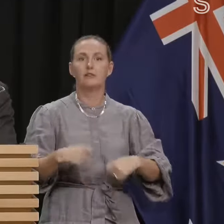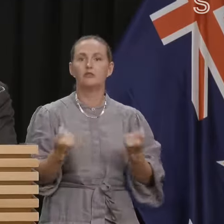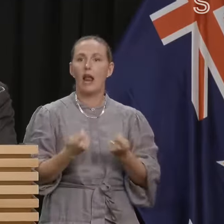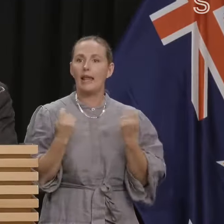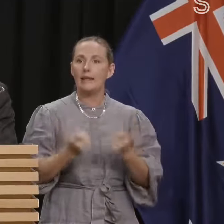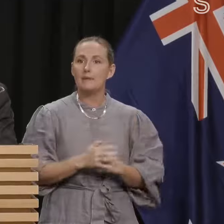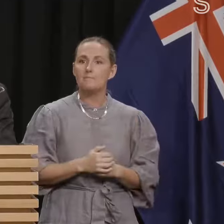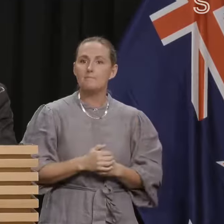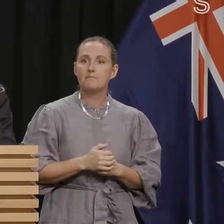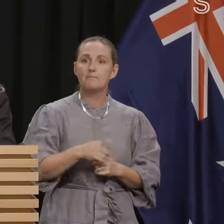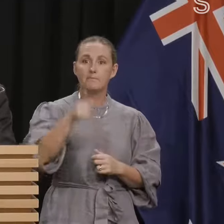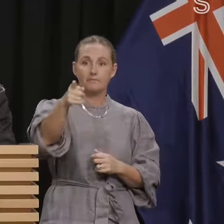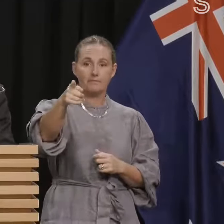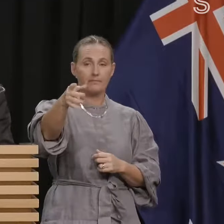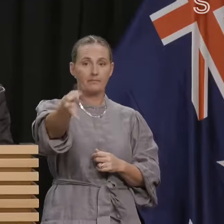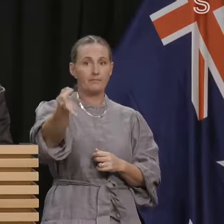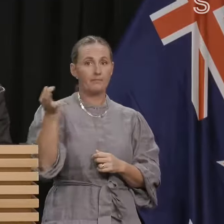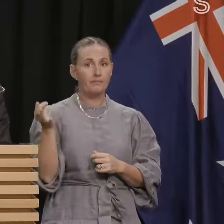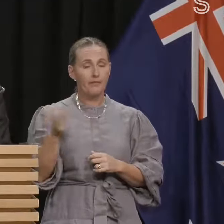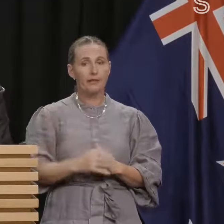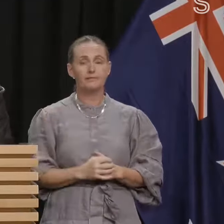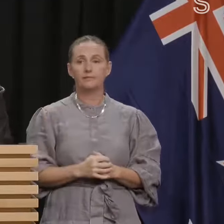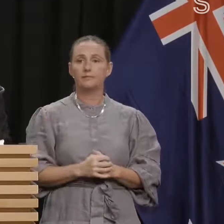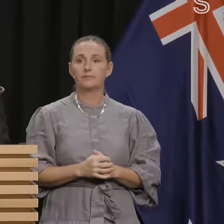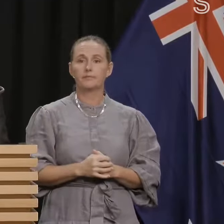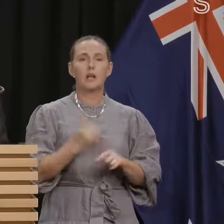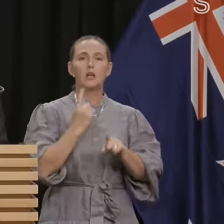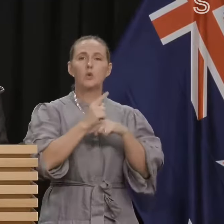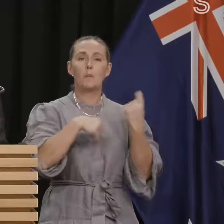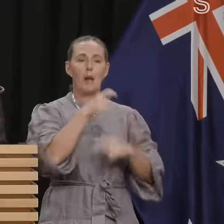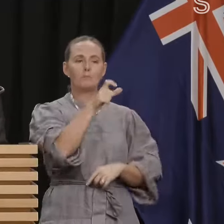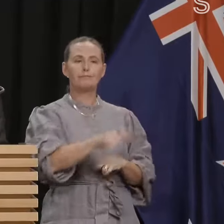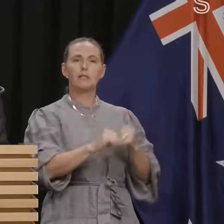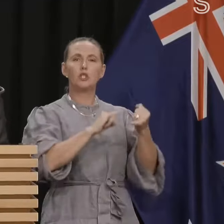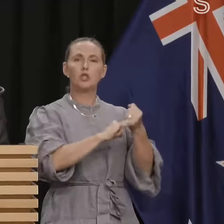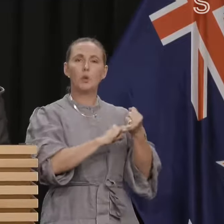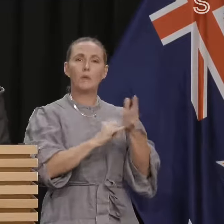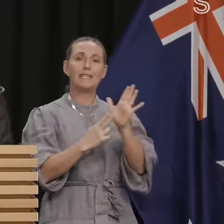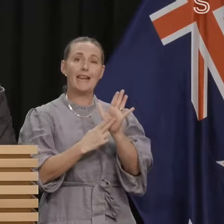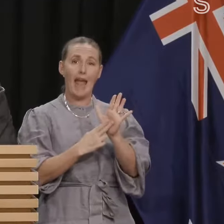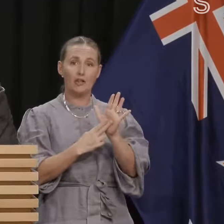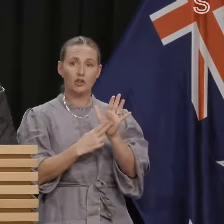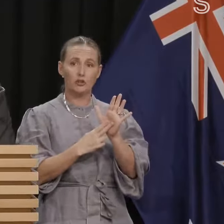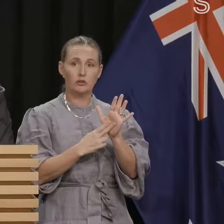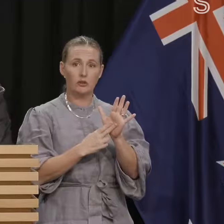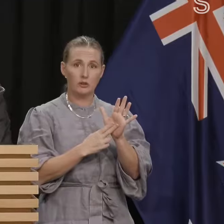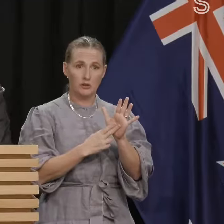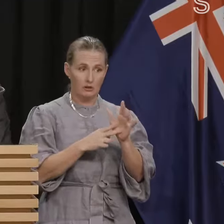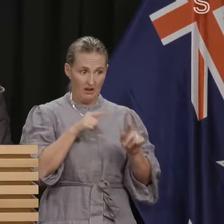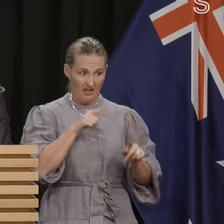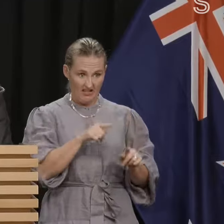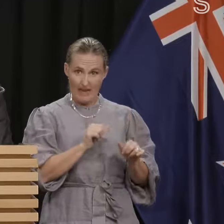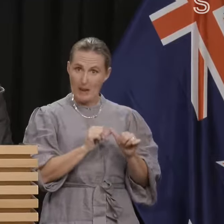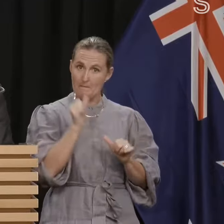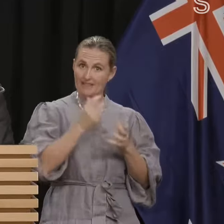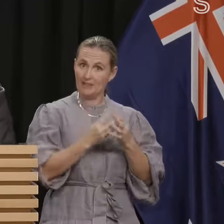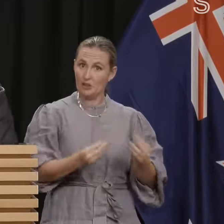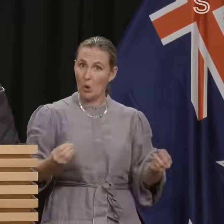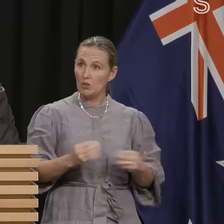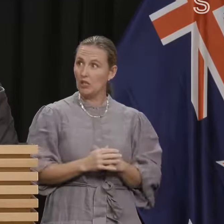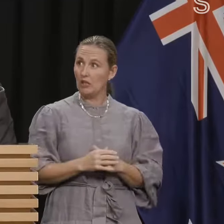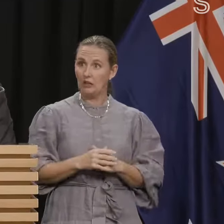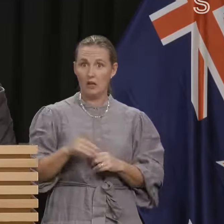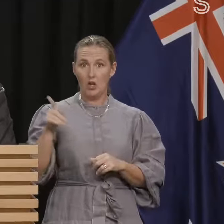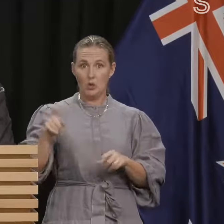that Jessica up the back. Prime Minister, with Stuart Nash, is this the best outcome for you, or did you try and talk him out